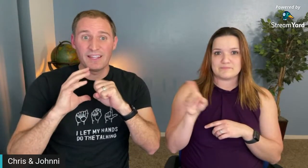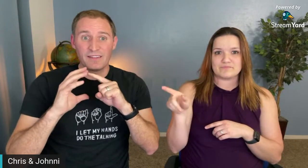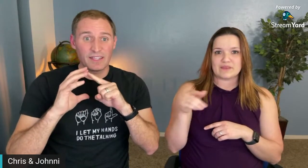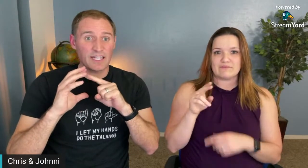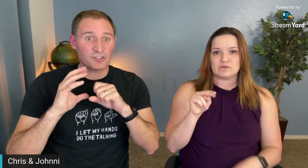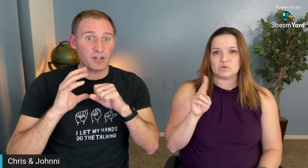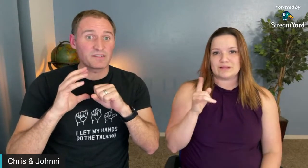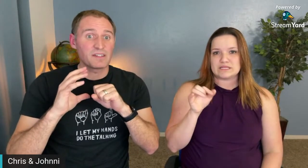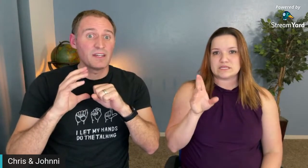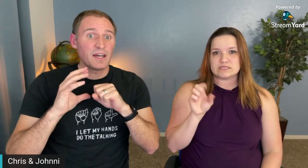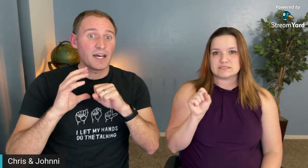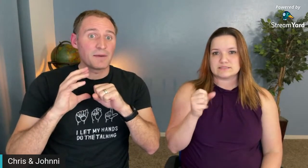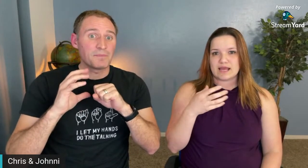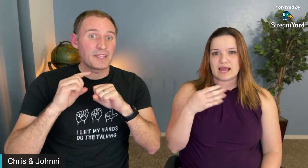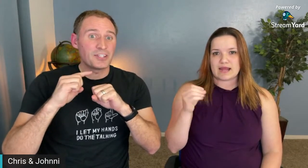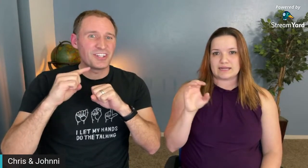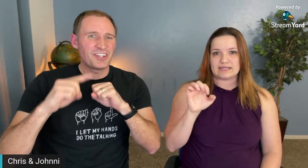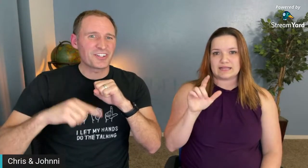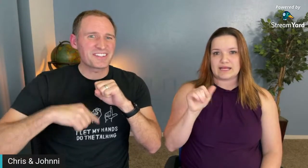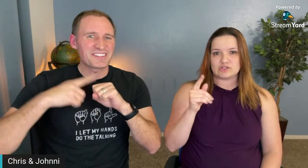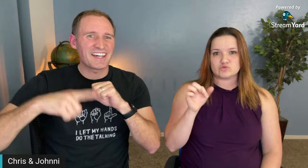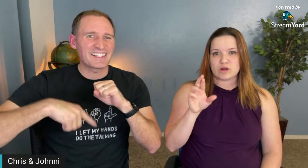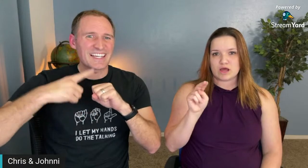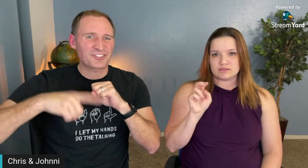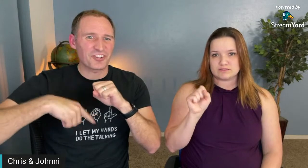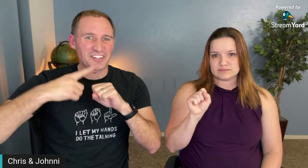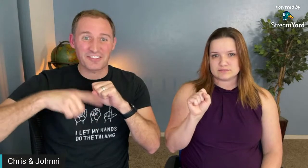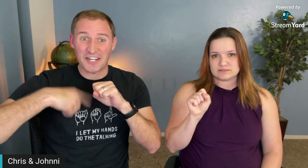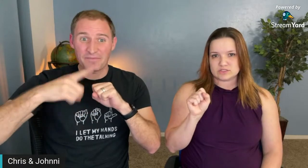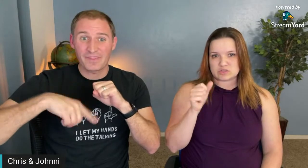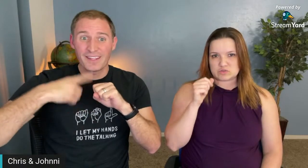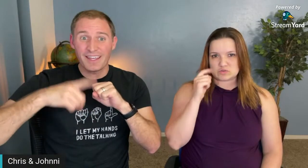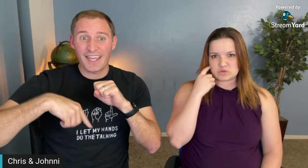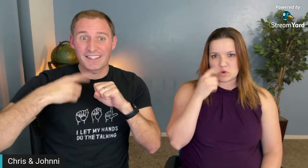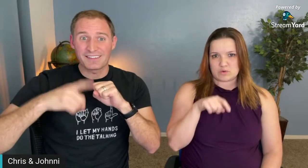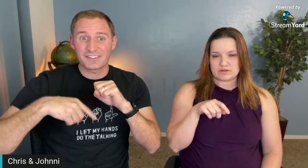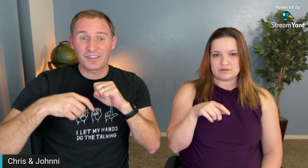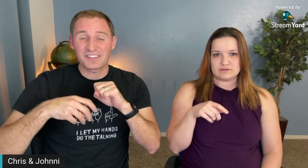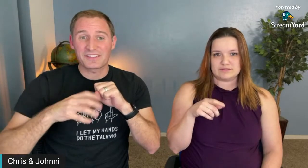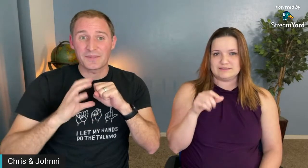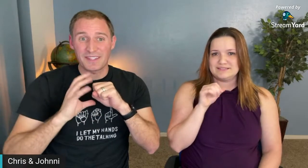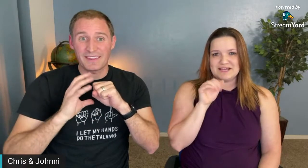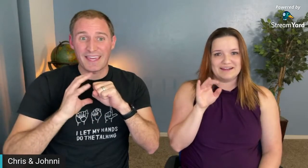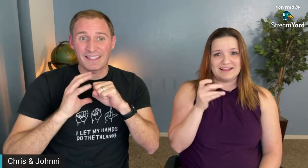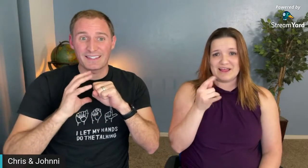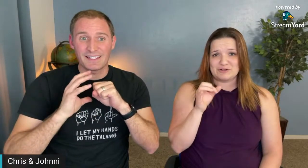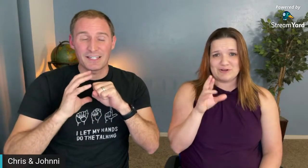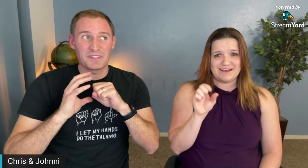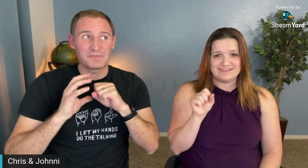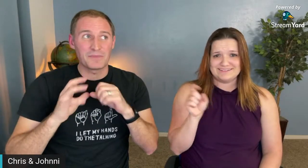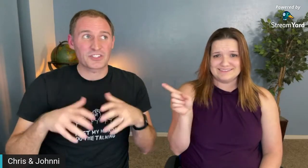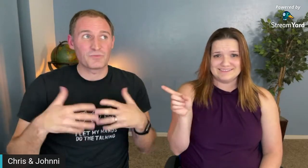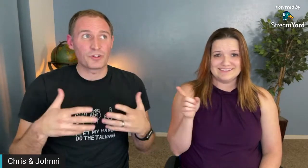the electrons. But you notice it's not electrons, right? And so this is something that is much